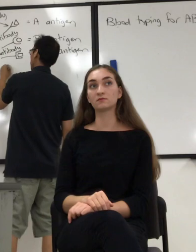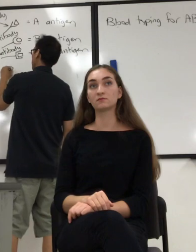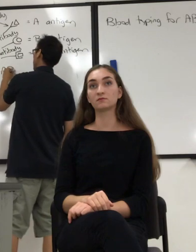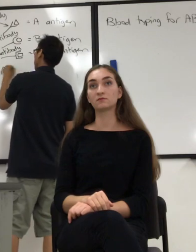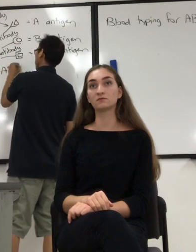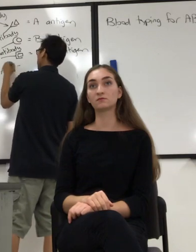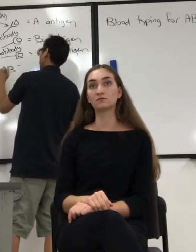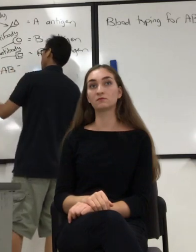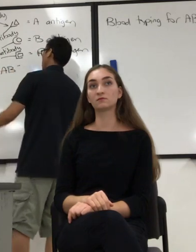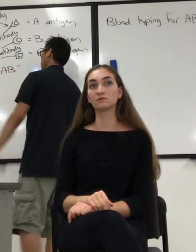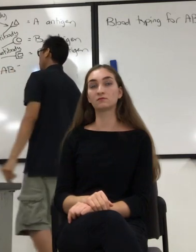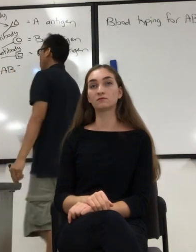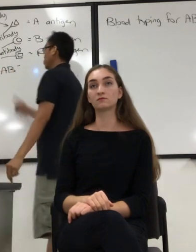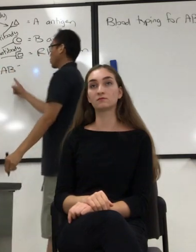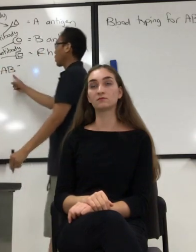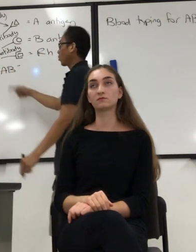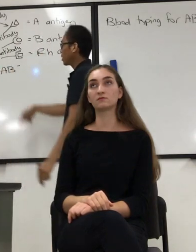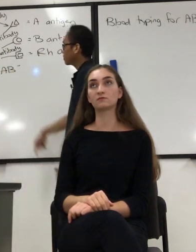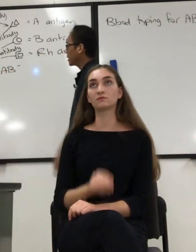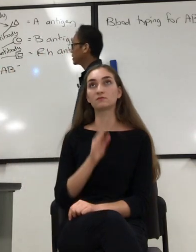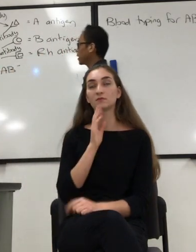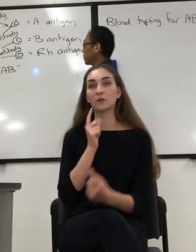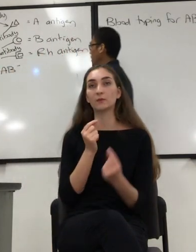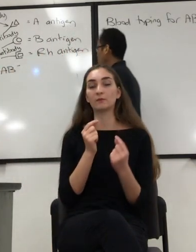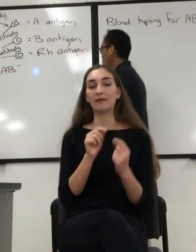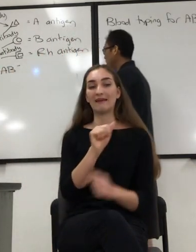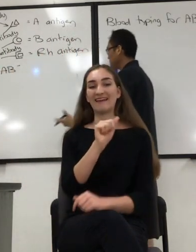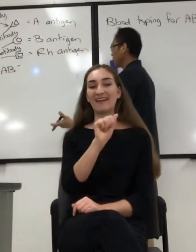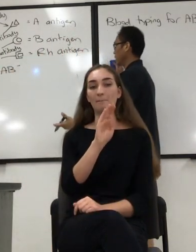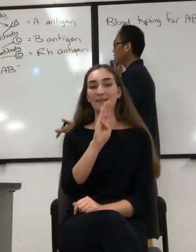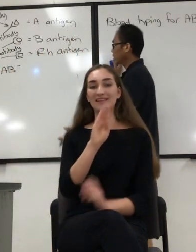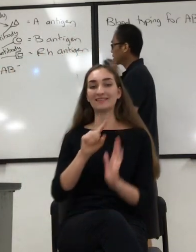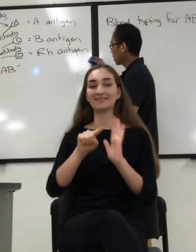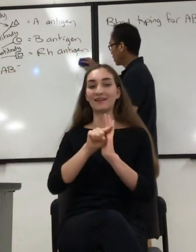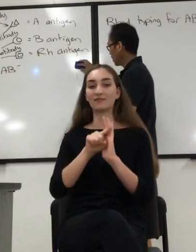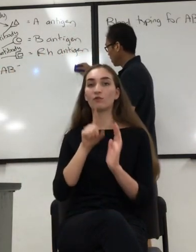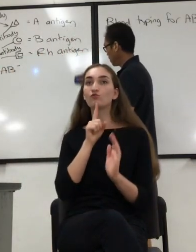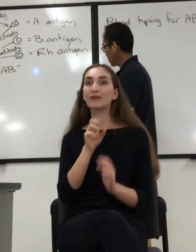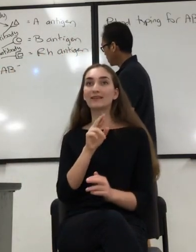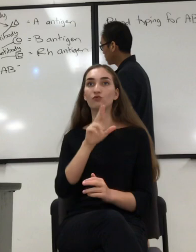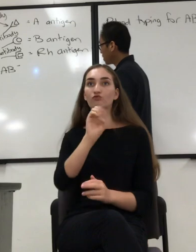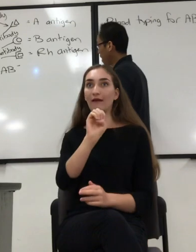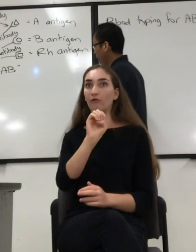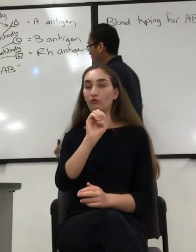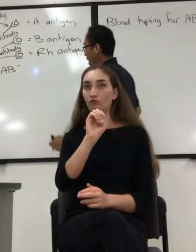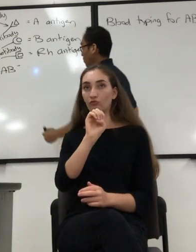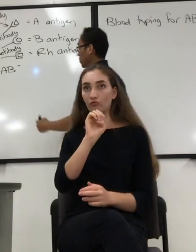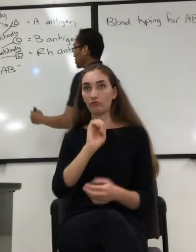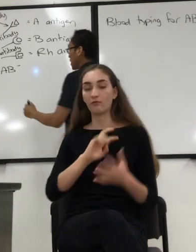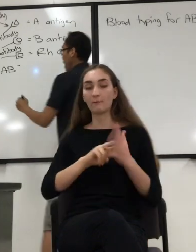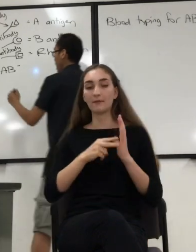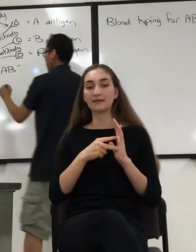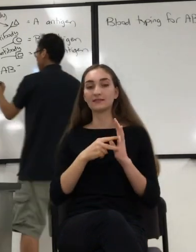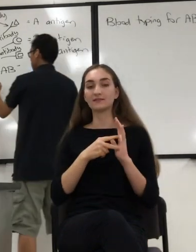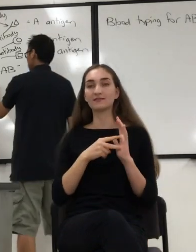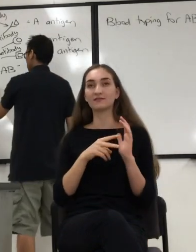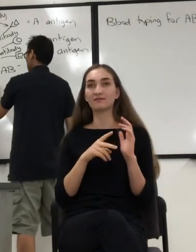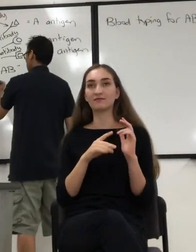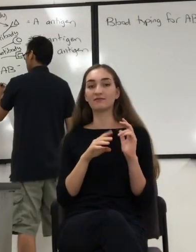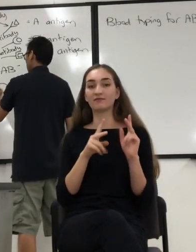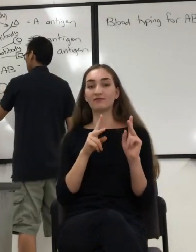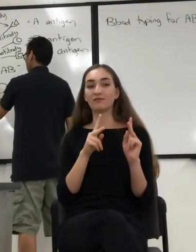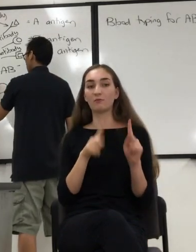Let's do AB negative. It's probably the most rare one, but what does it mean? It means that that person has